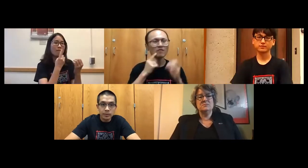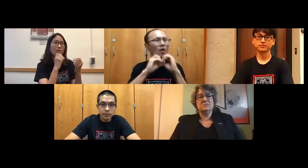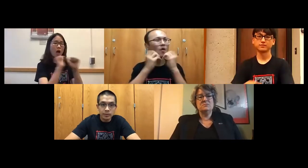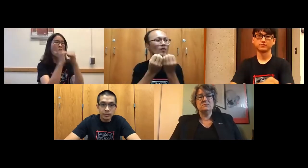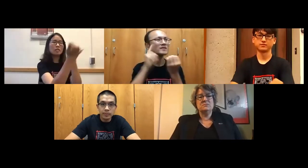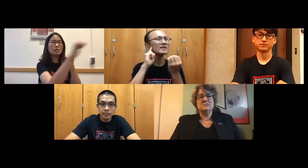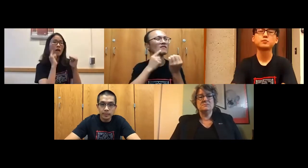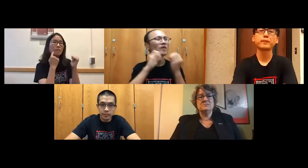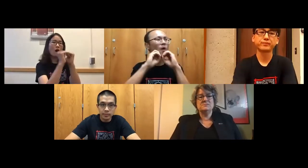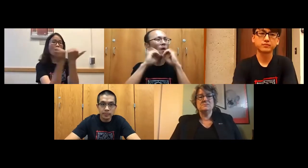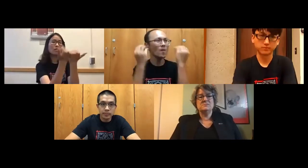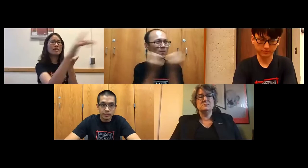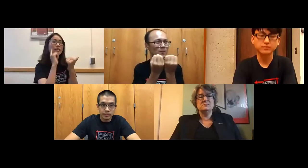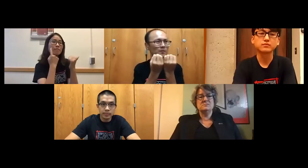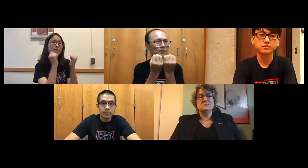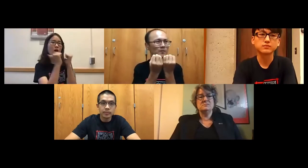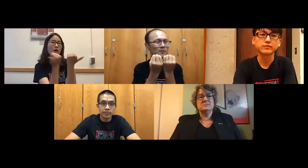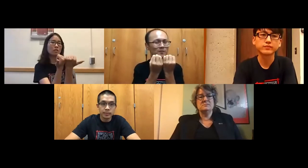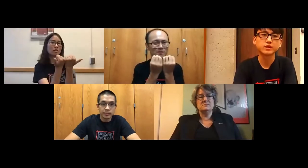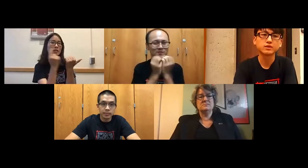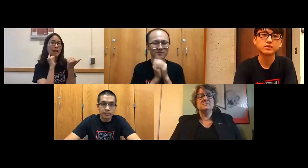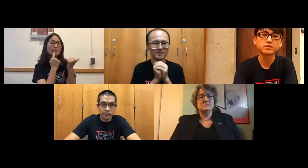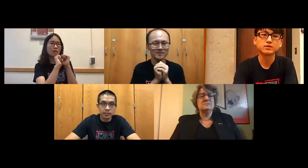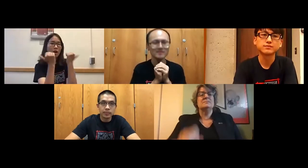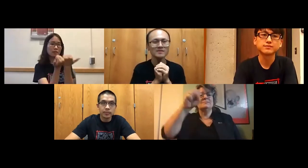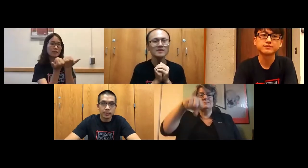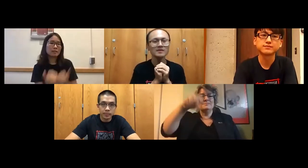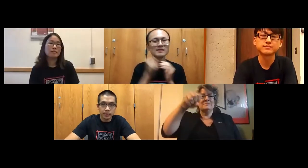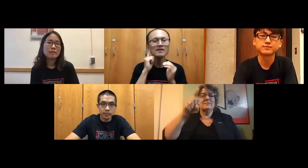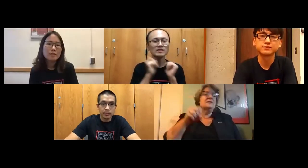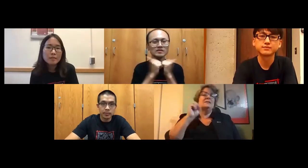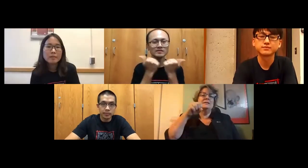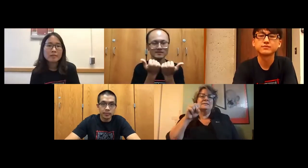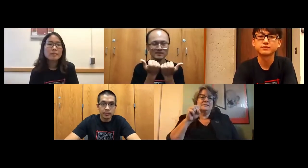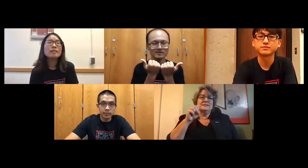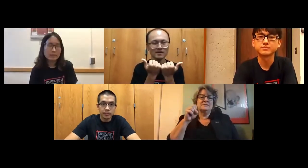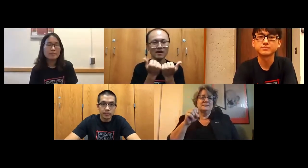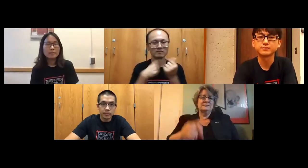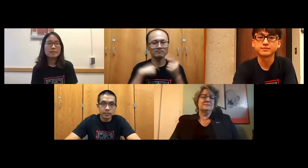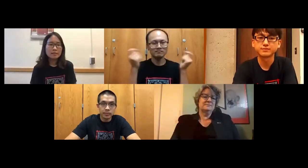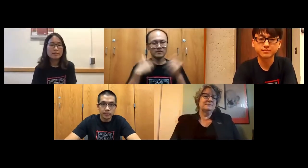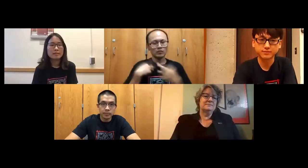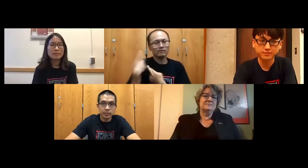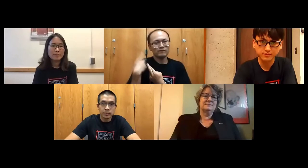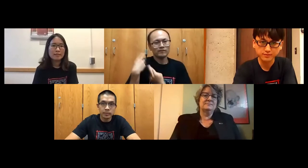again? Oh, you're talking about deaf organizations? Mm-hmm. Deaf agencies,